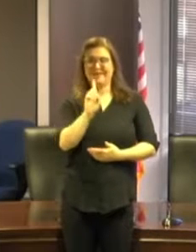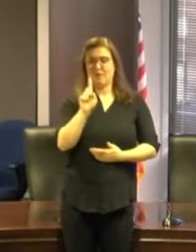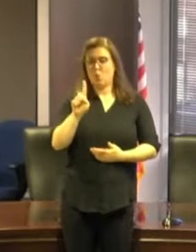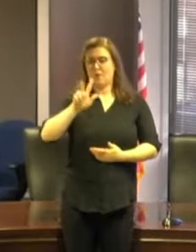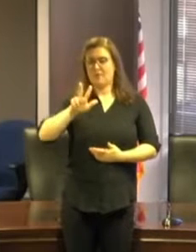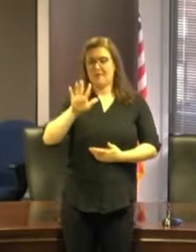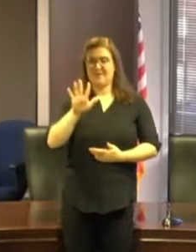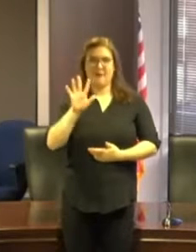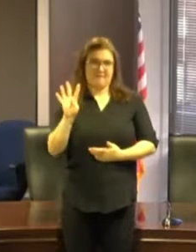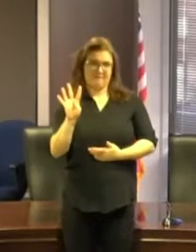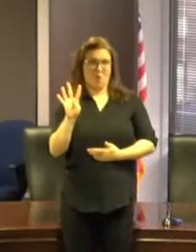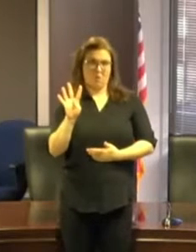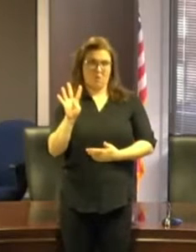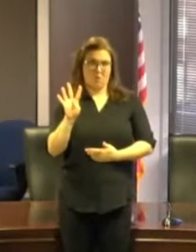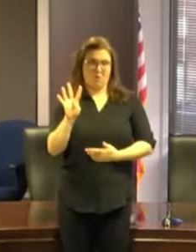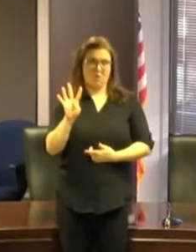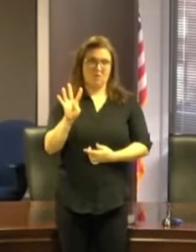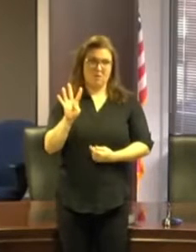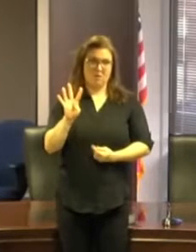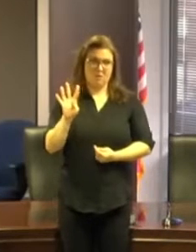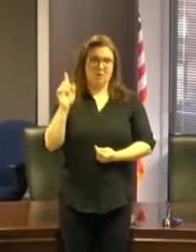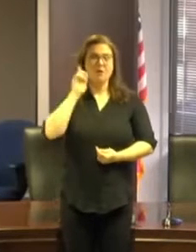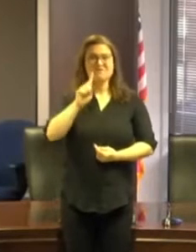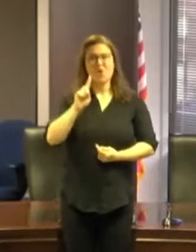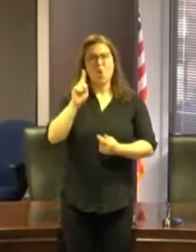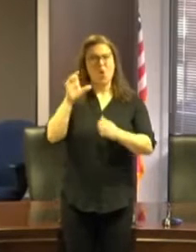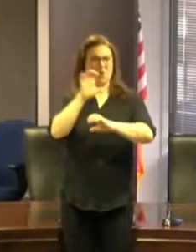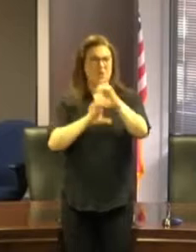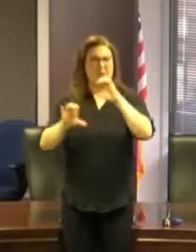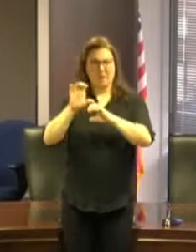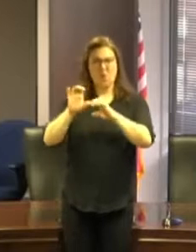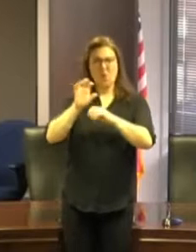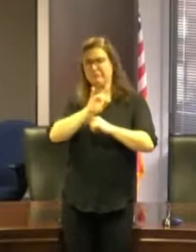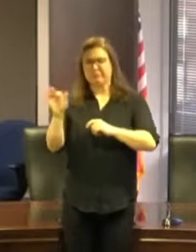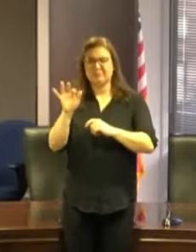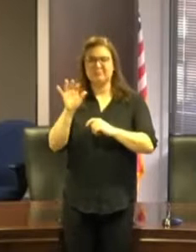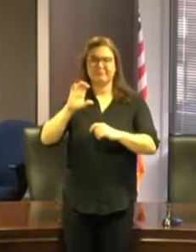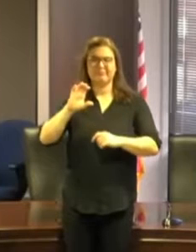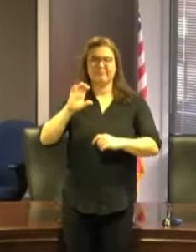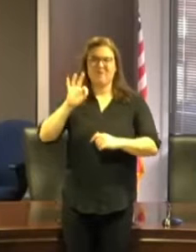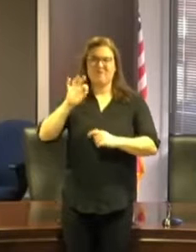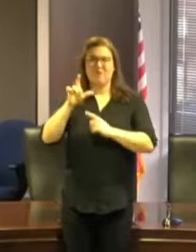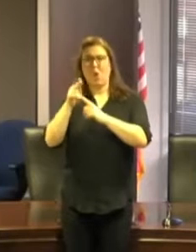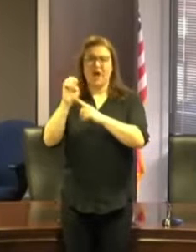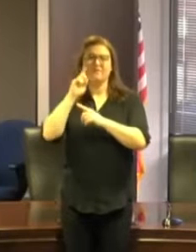D1354 for silver dynamite fluoride as a covered dental procedure with an effective date of